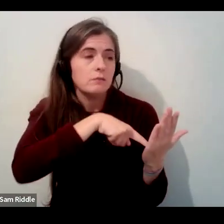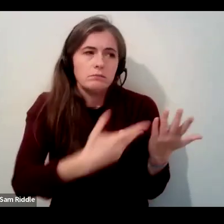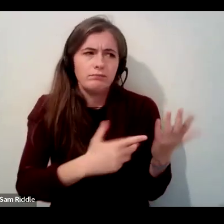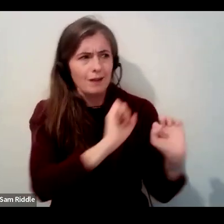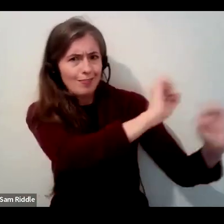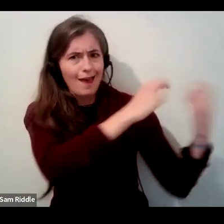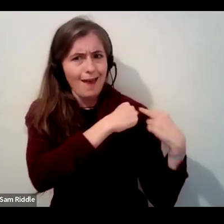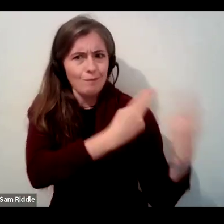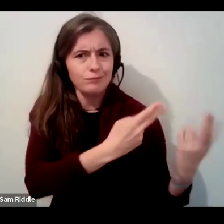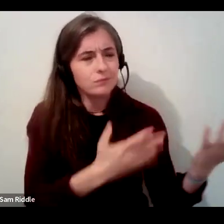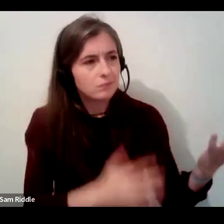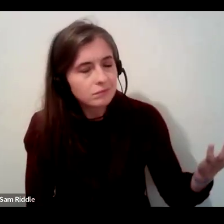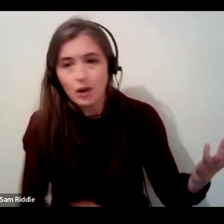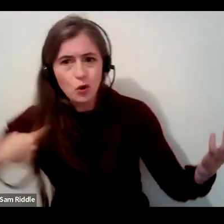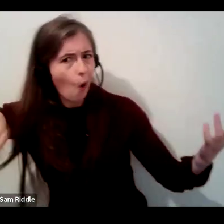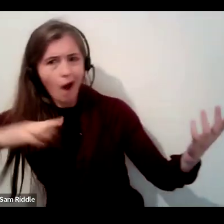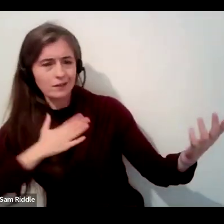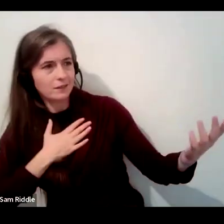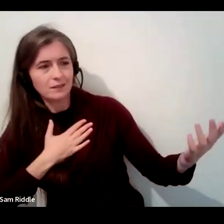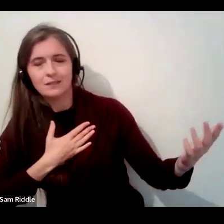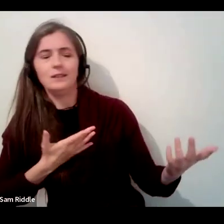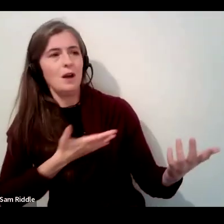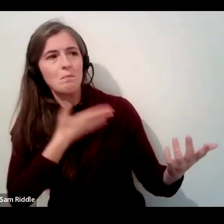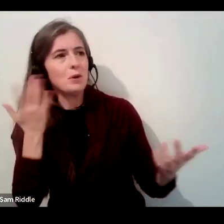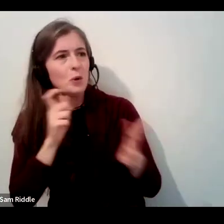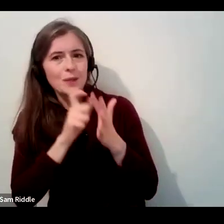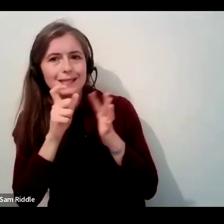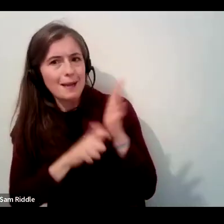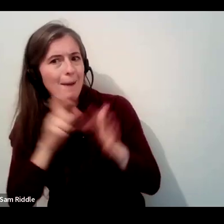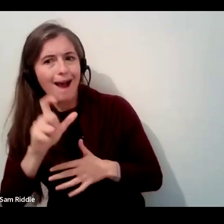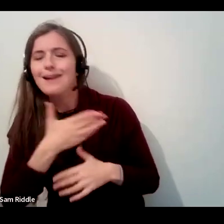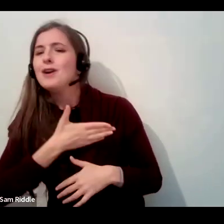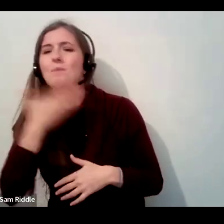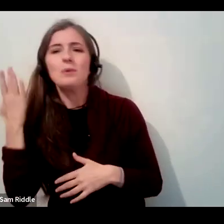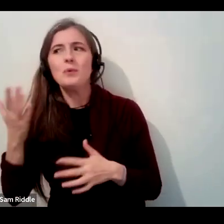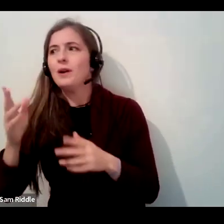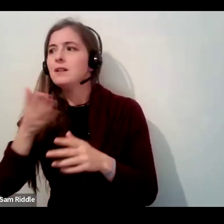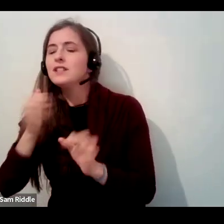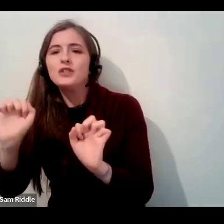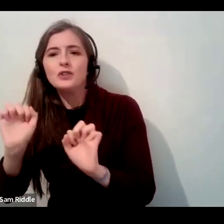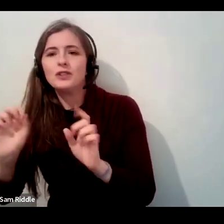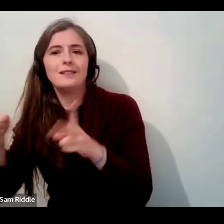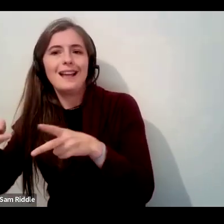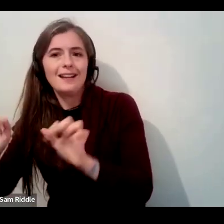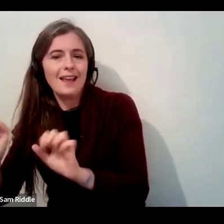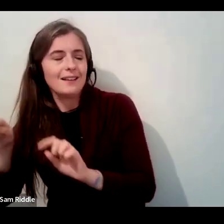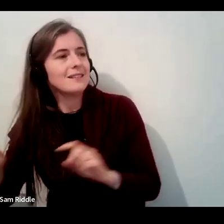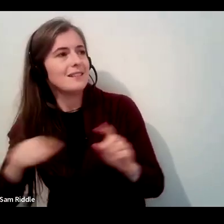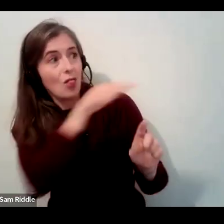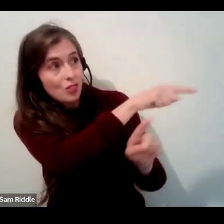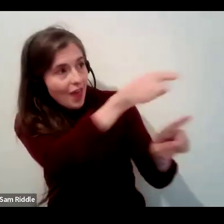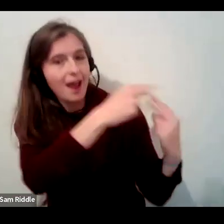to do, not dead yet, not DPAC, not people first, and certainly not my job. So we need to be pushing for those